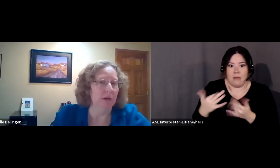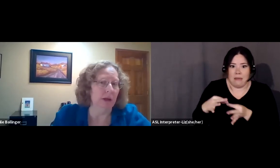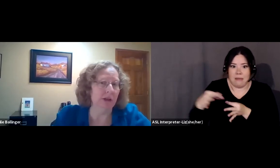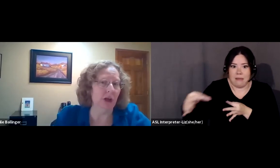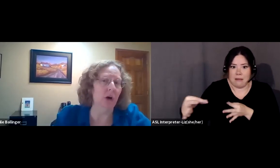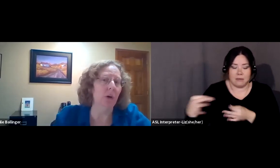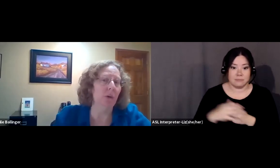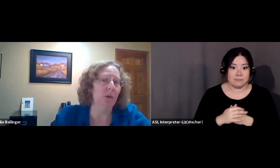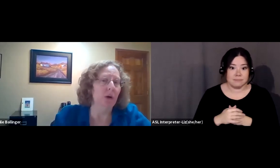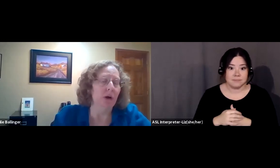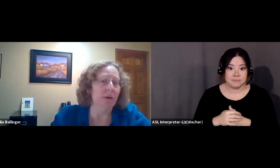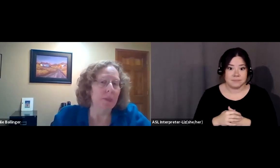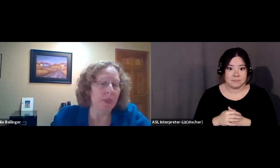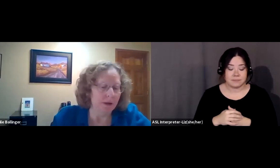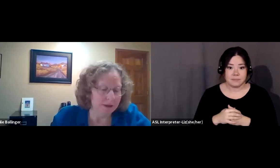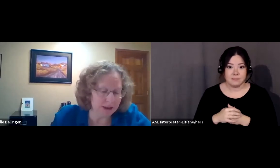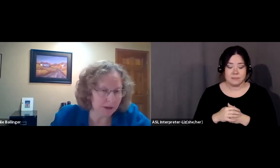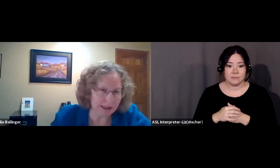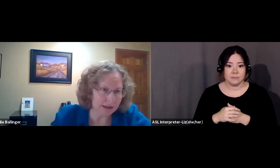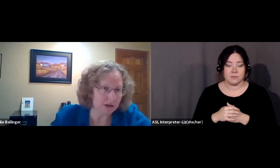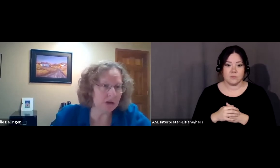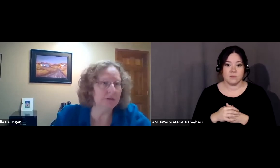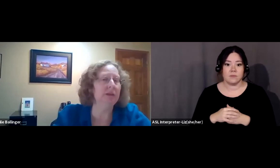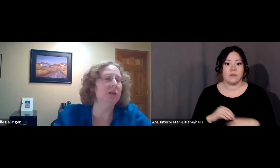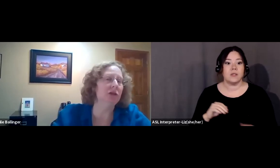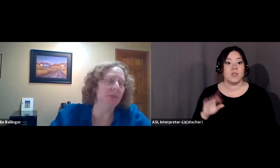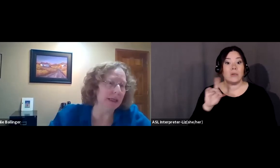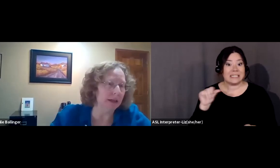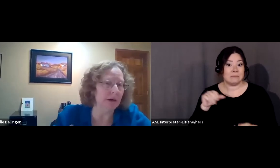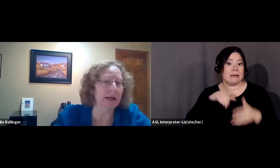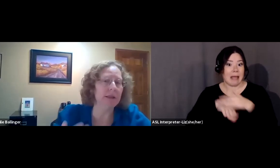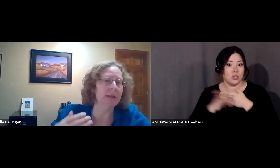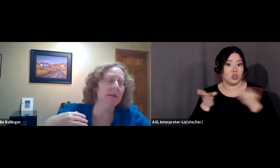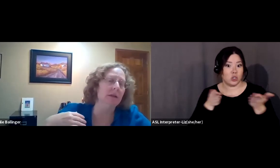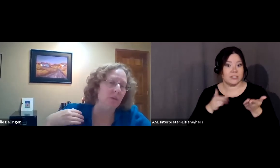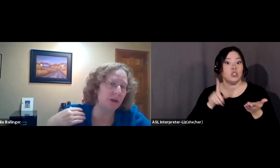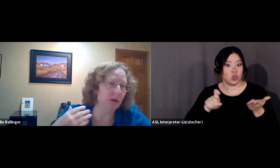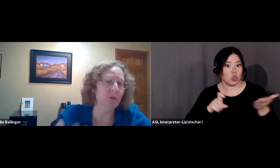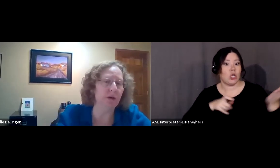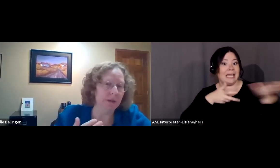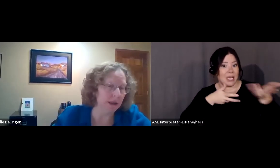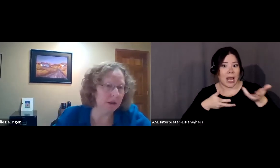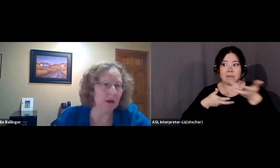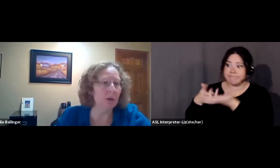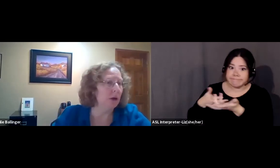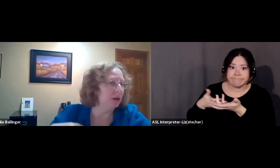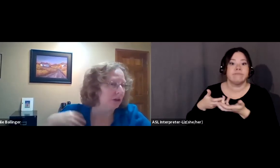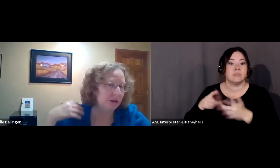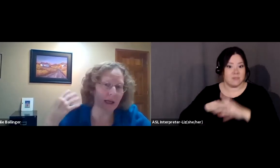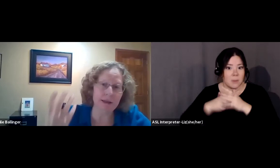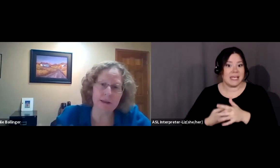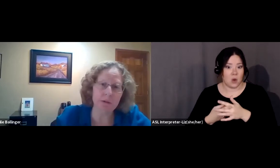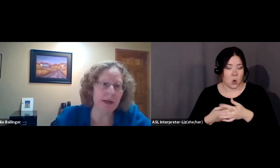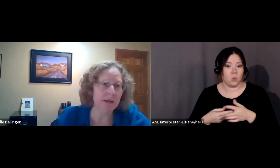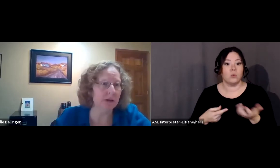you. And so Disability Access Services should be interacting with you from the get-go.